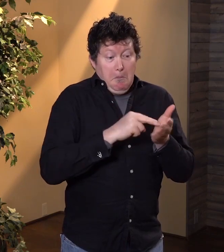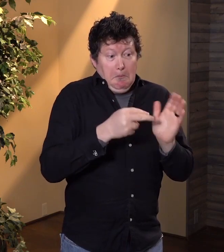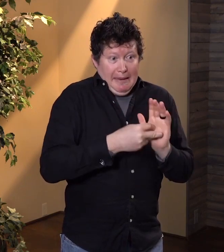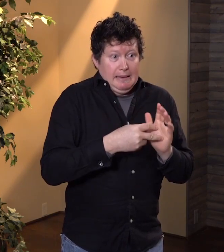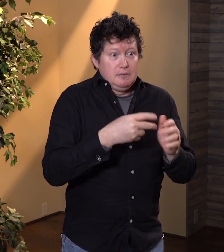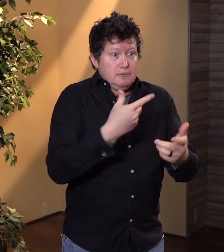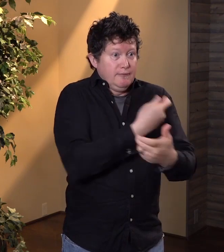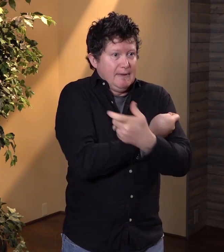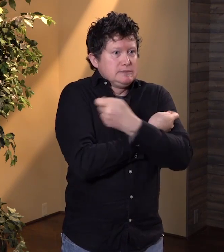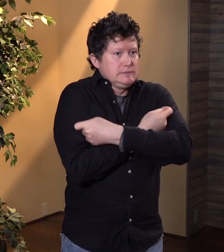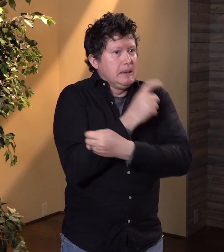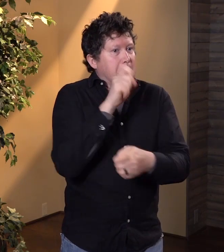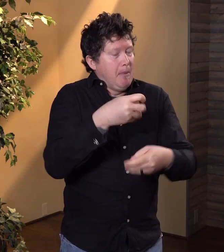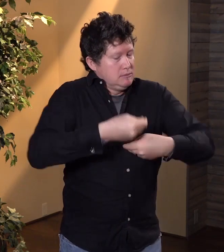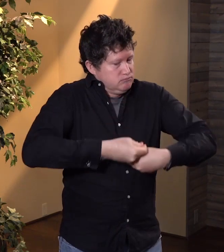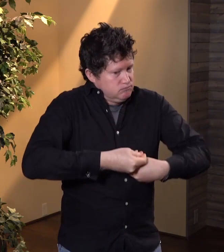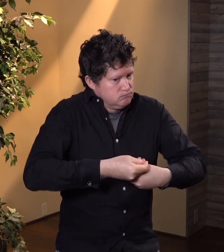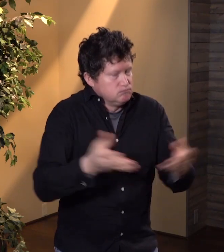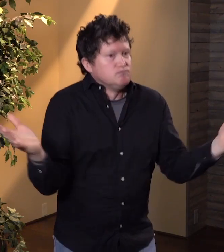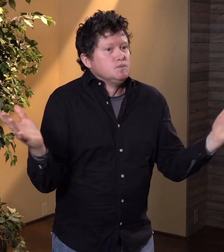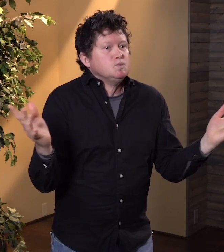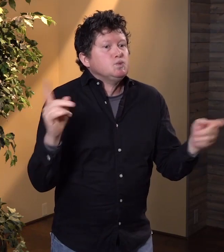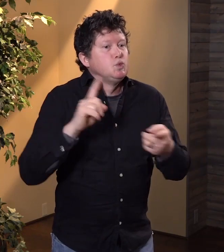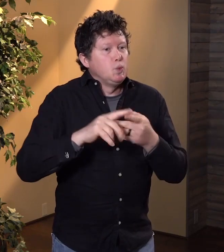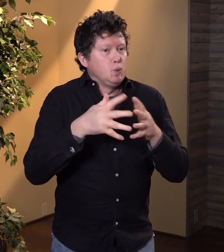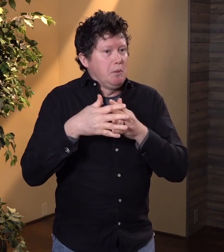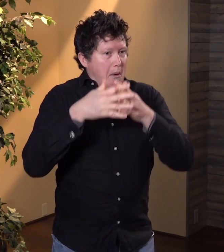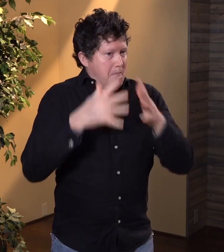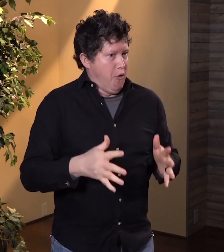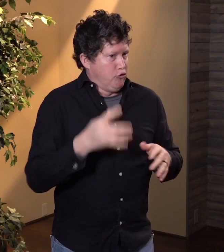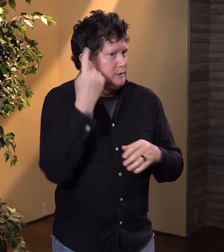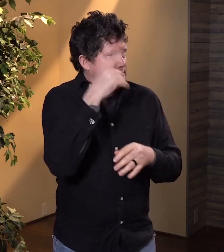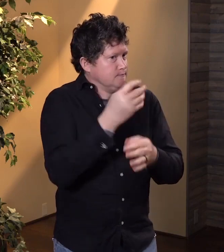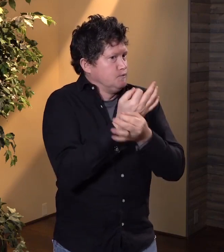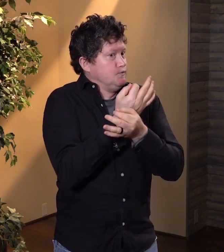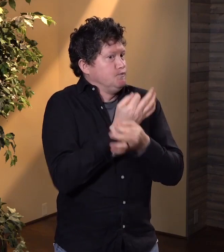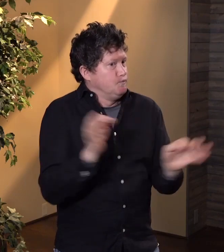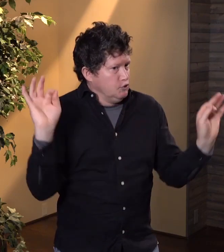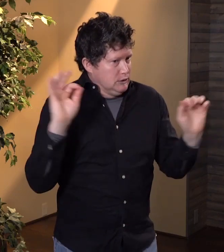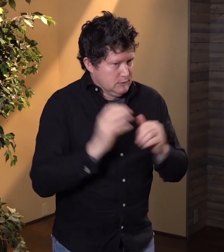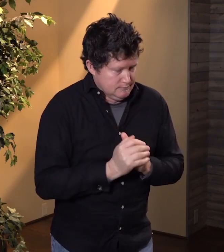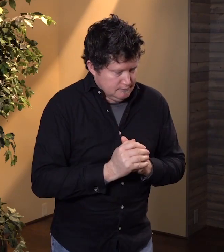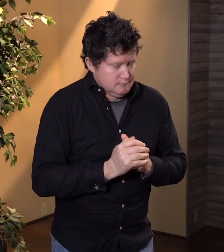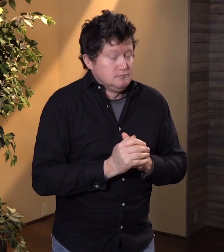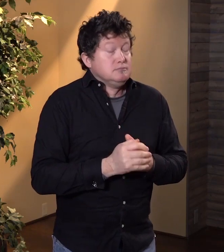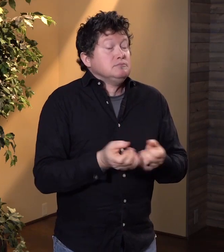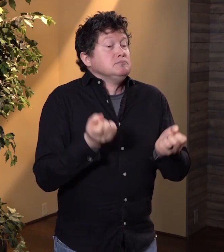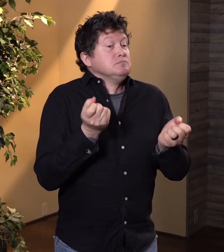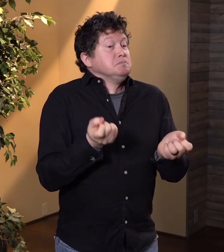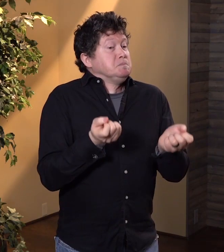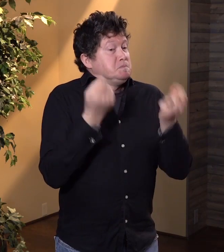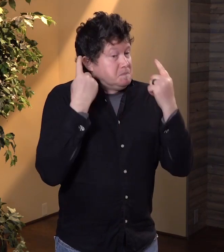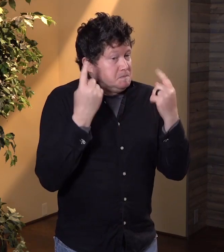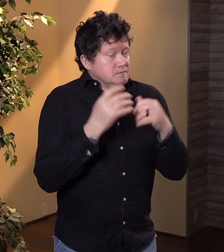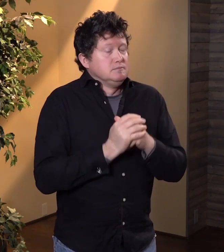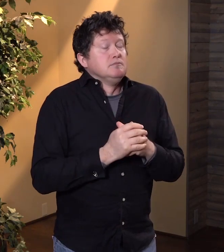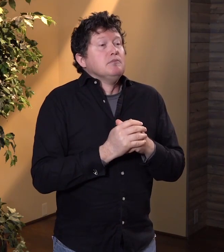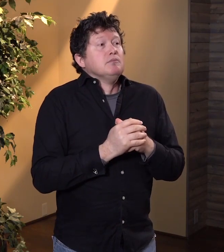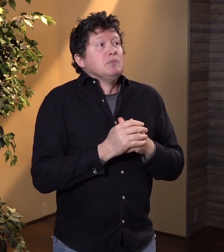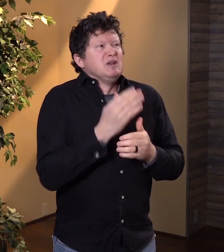dispersed at no cost to Americans. Also, some of the vaccine providers, they are